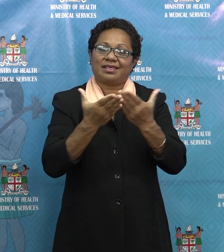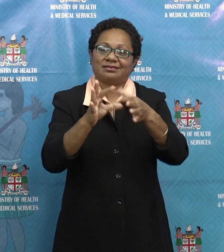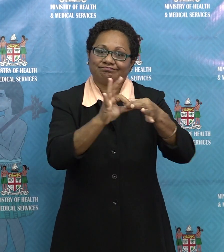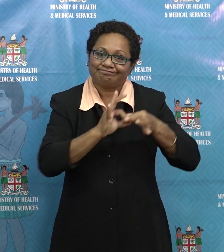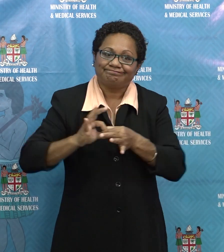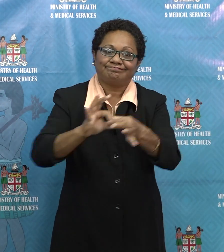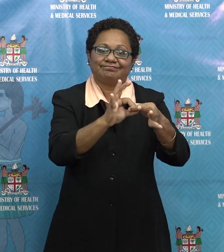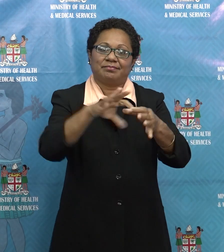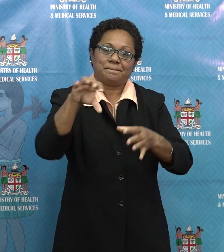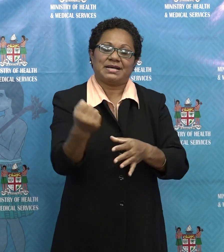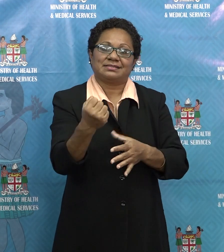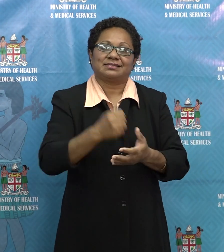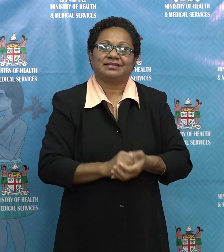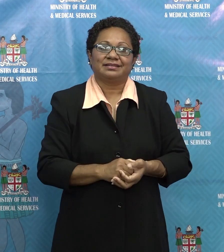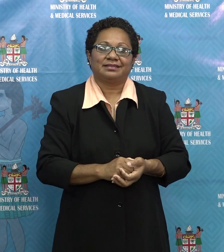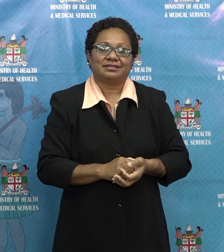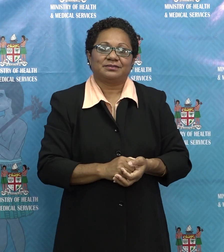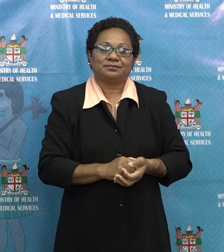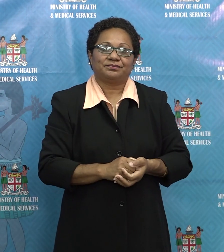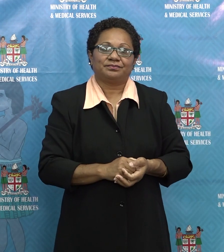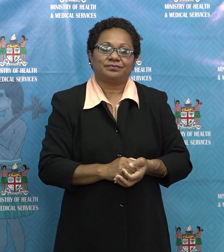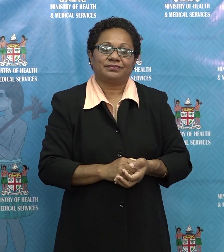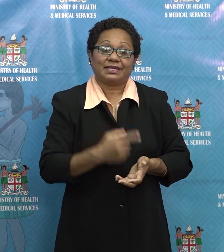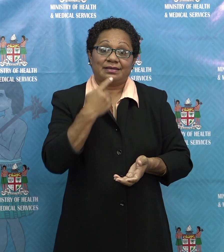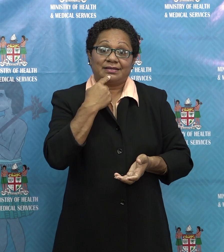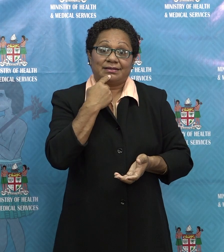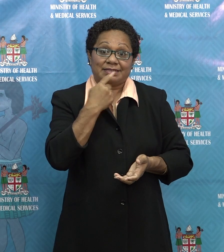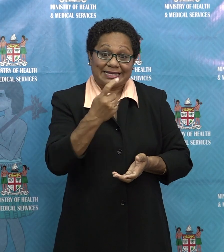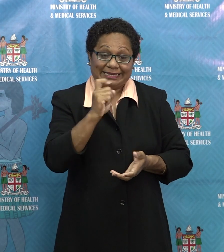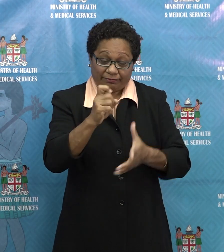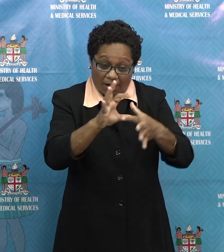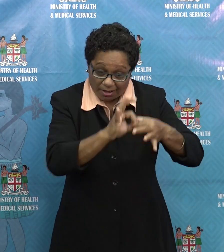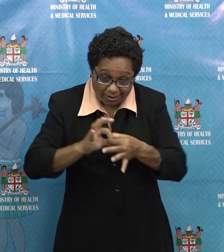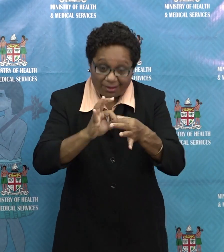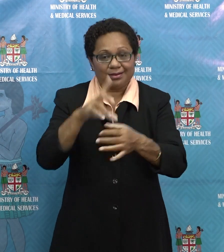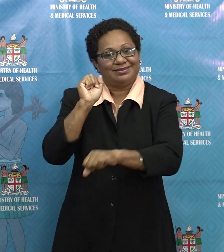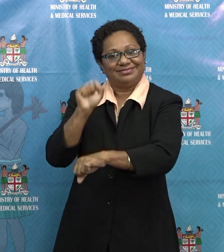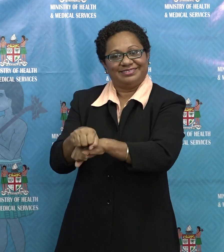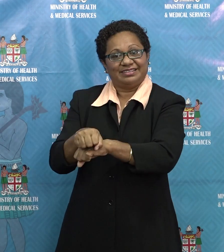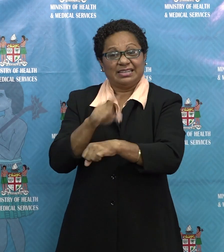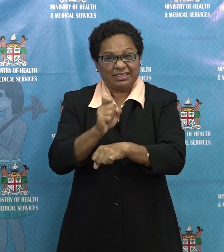All of us are only as strong as our weakest link.